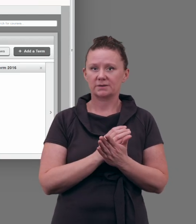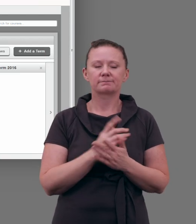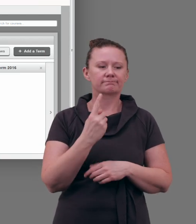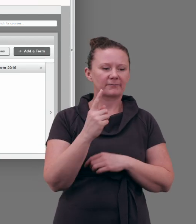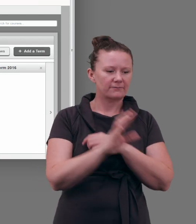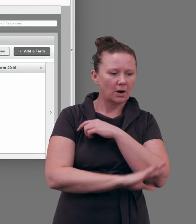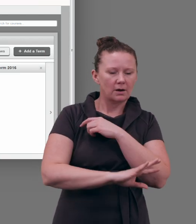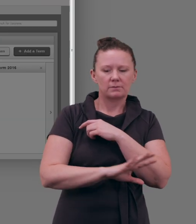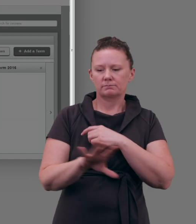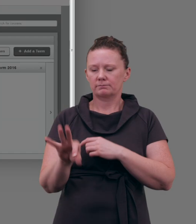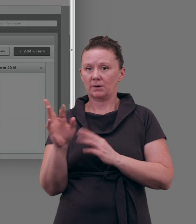term.